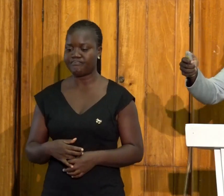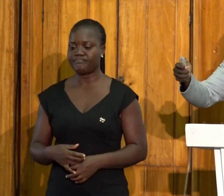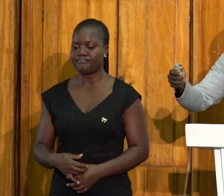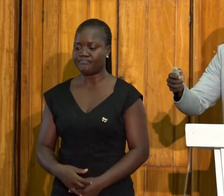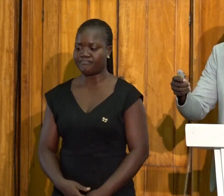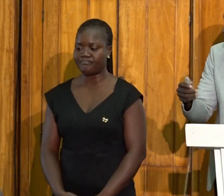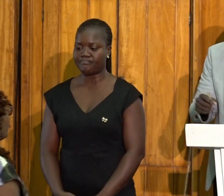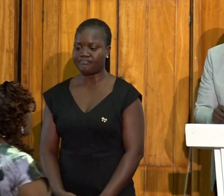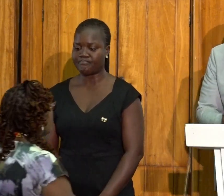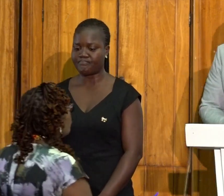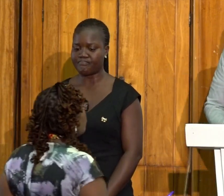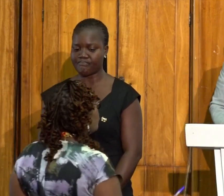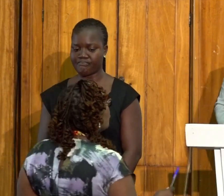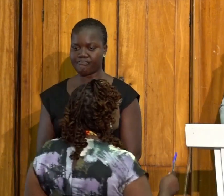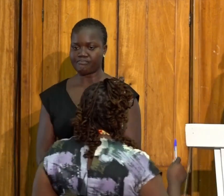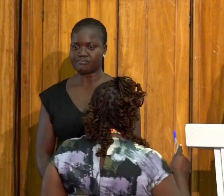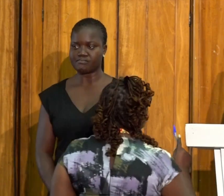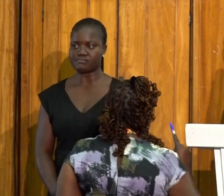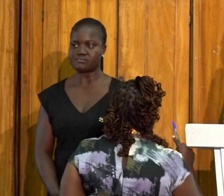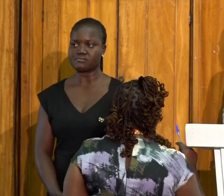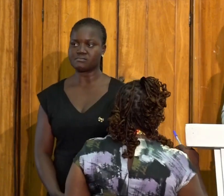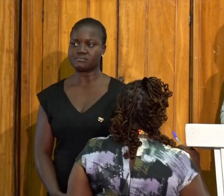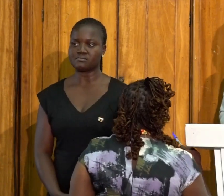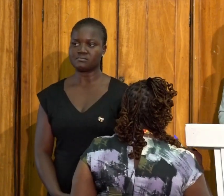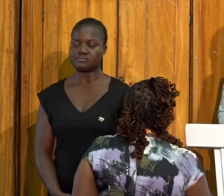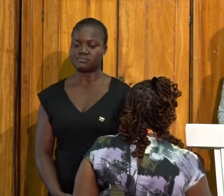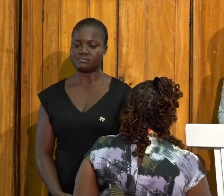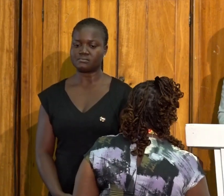It's not moving backwards. So can you start?